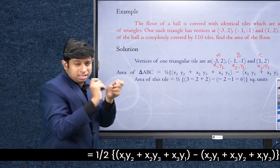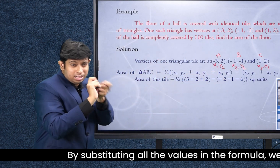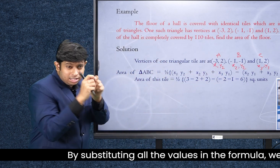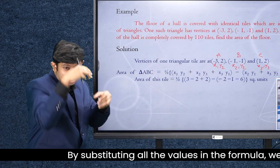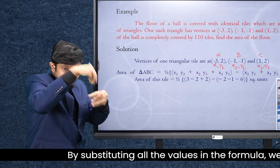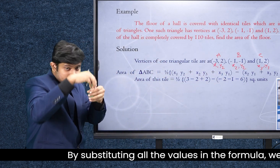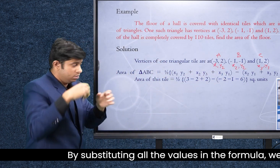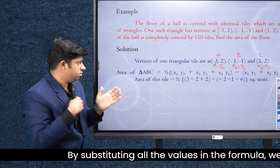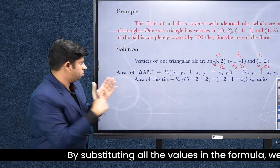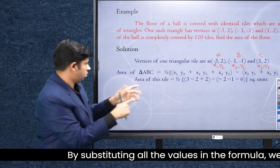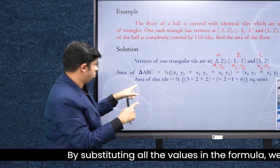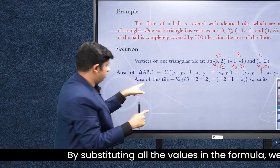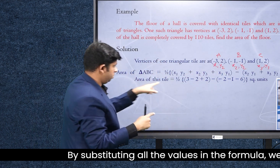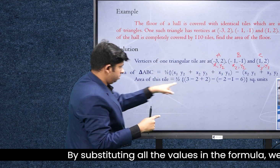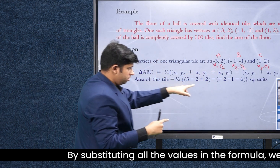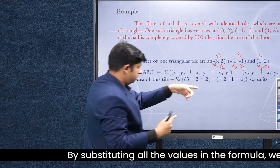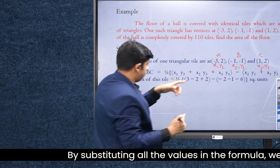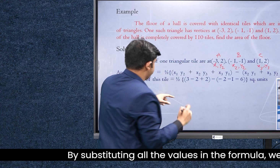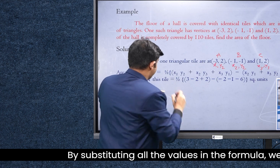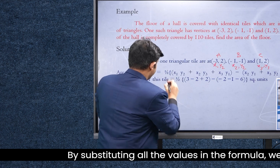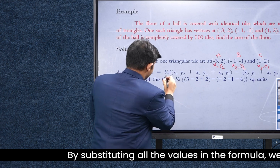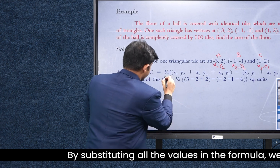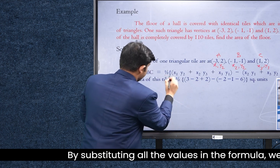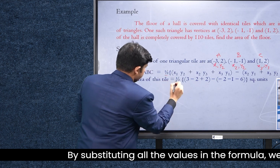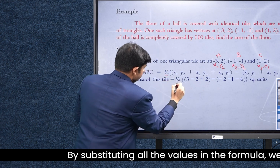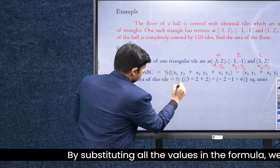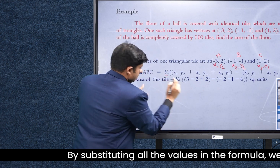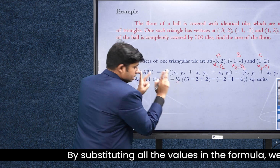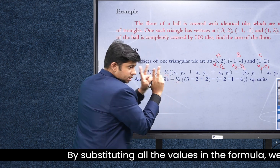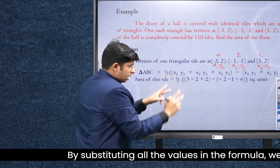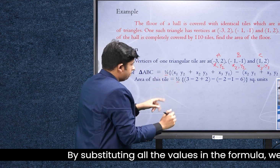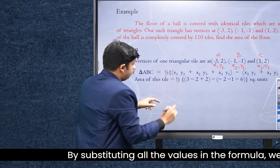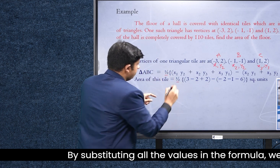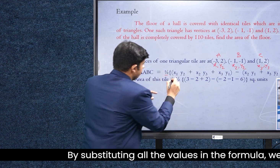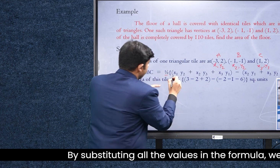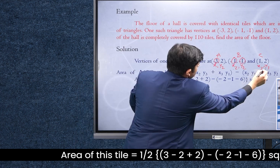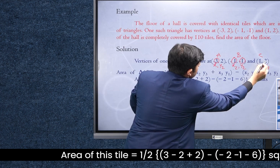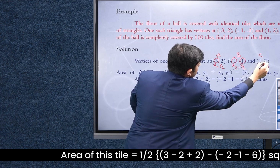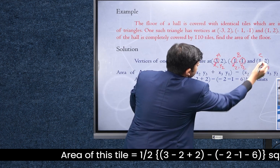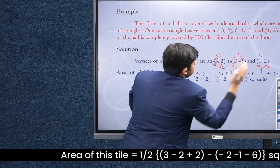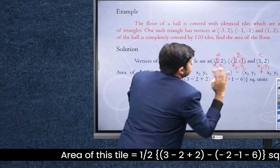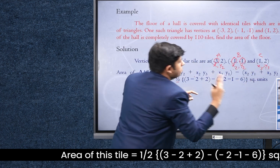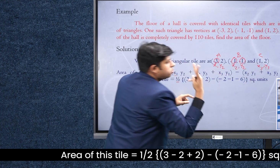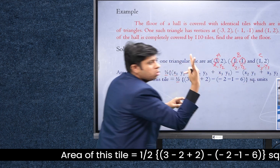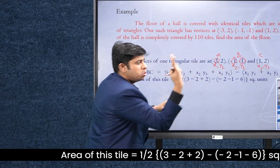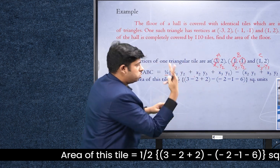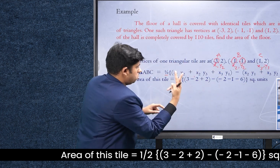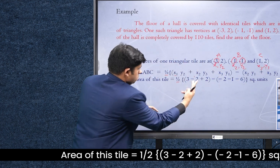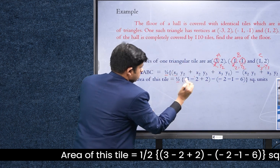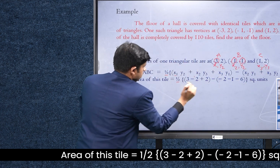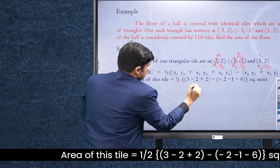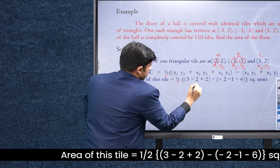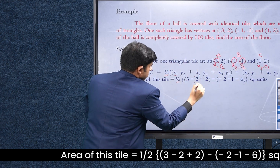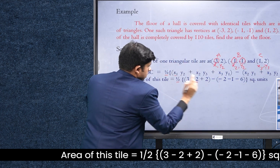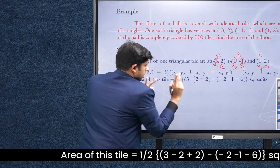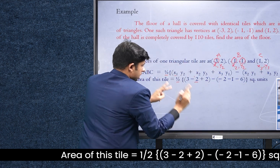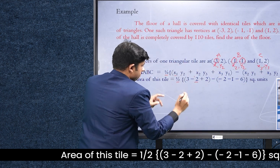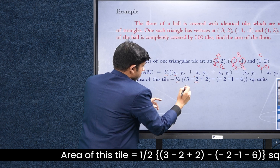By substituting all the values in the formula, we get area of this tile is equal to half into 3